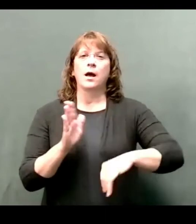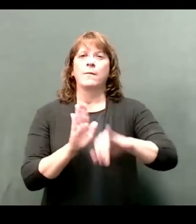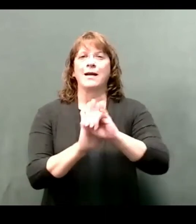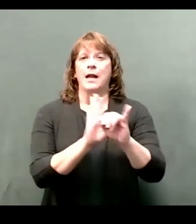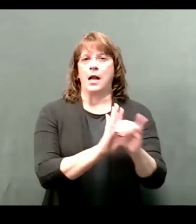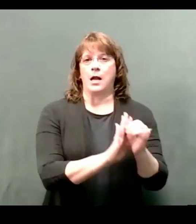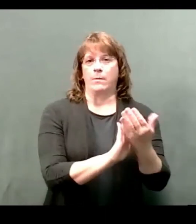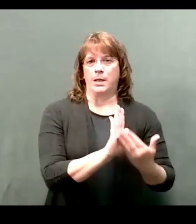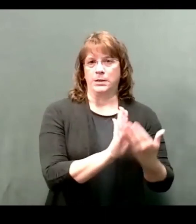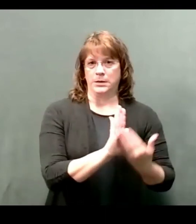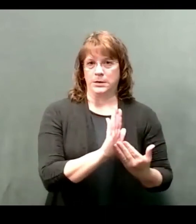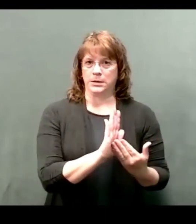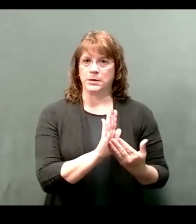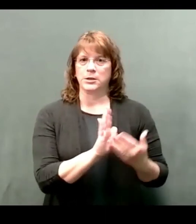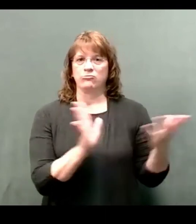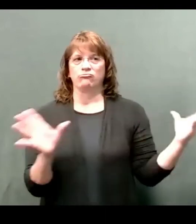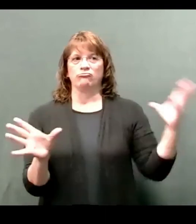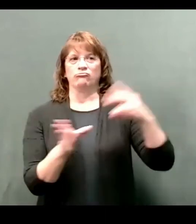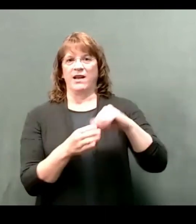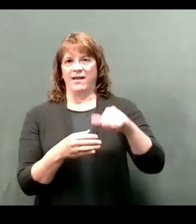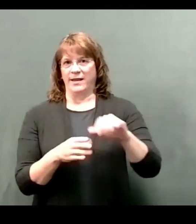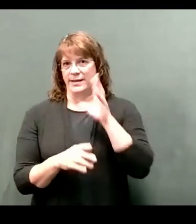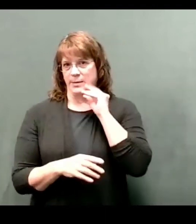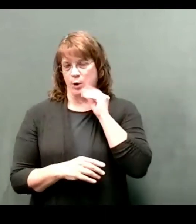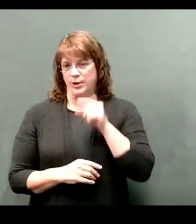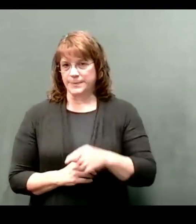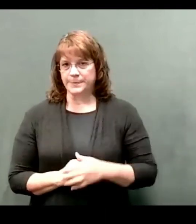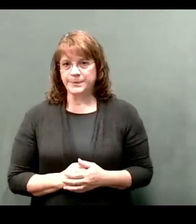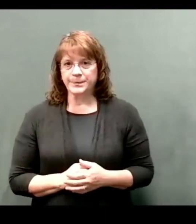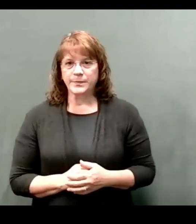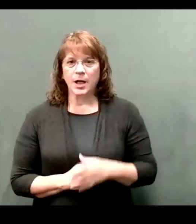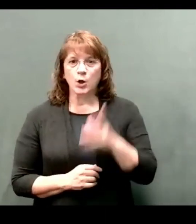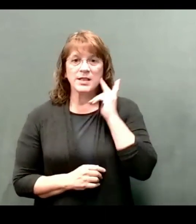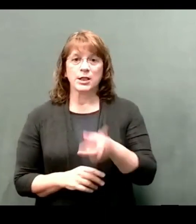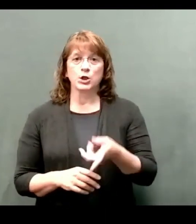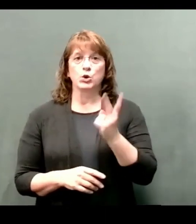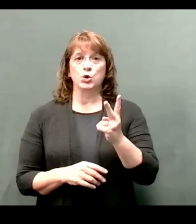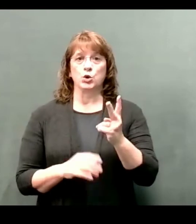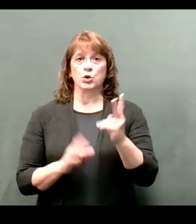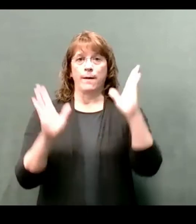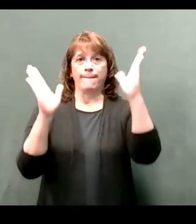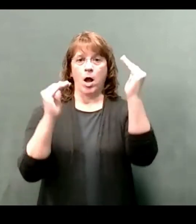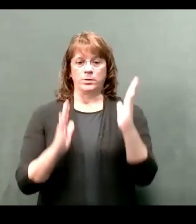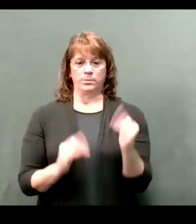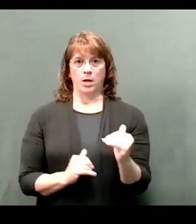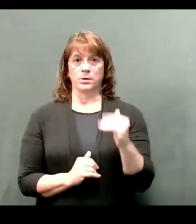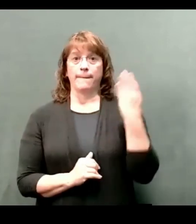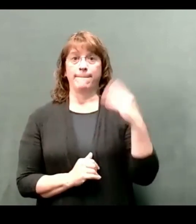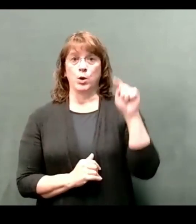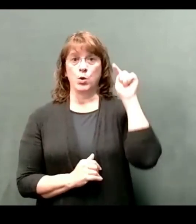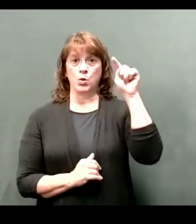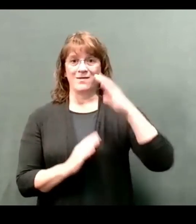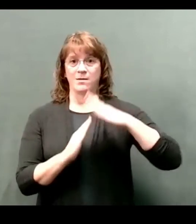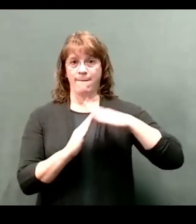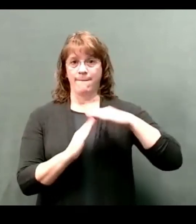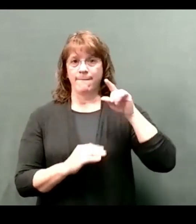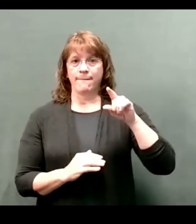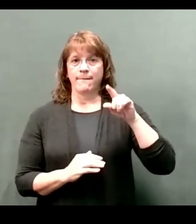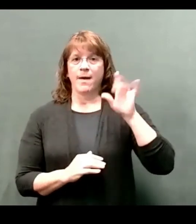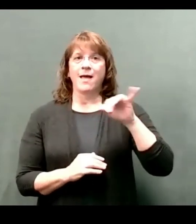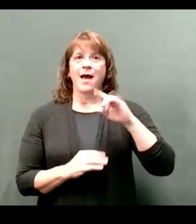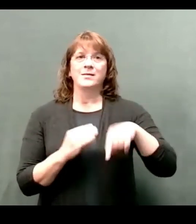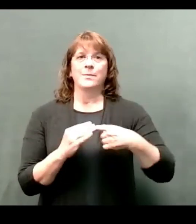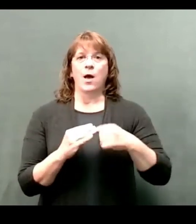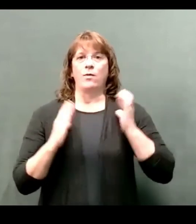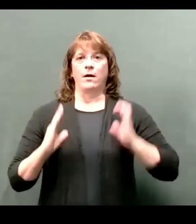pieces that were brought to the table in this experience. So you'll see two different boxes here. The blue box up here at the top is going to be